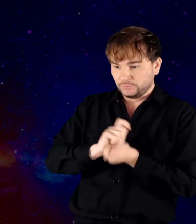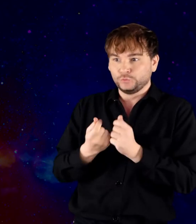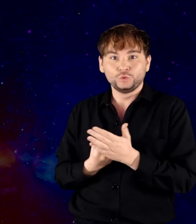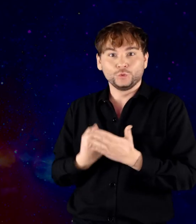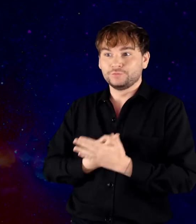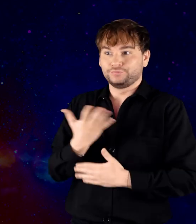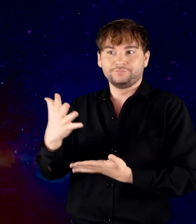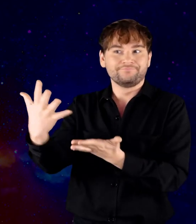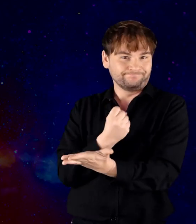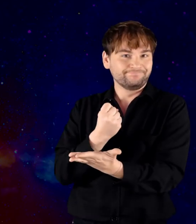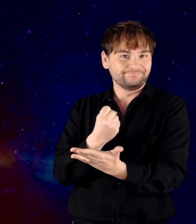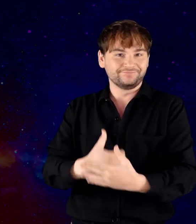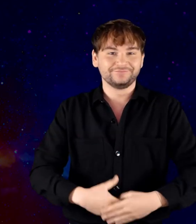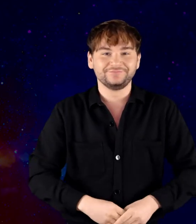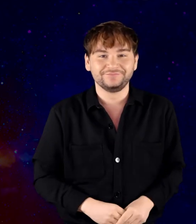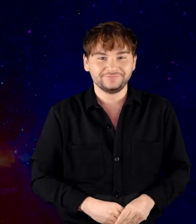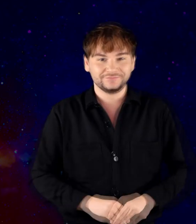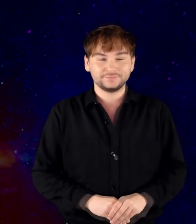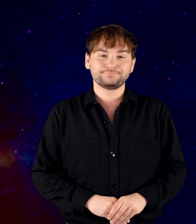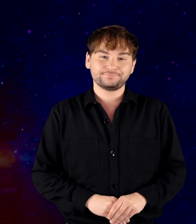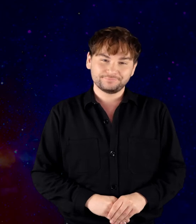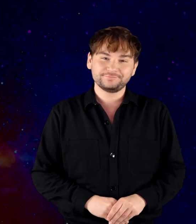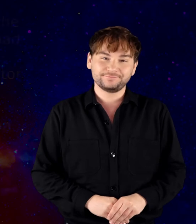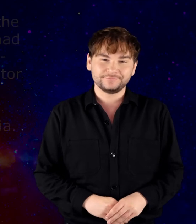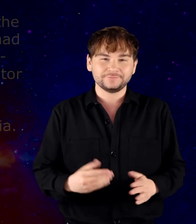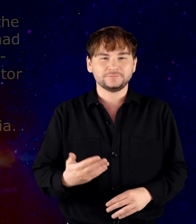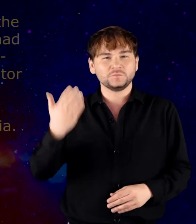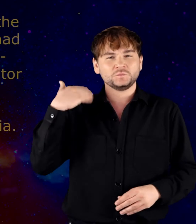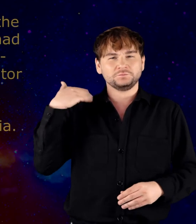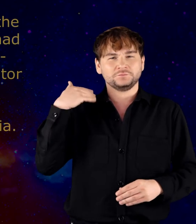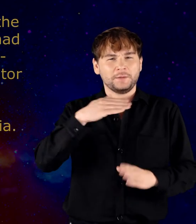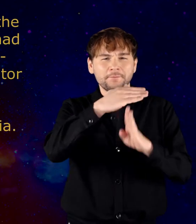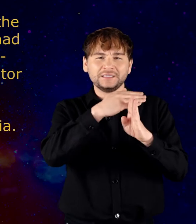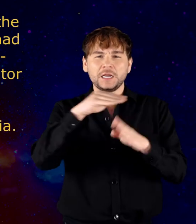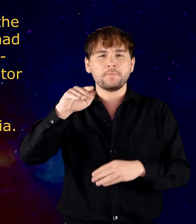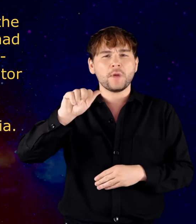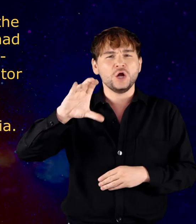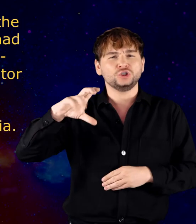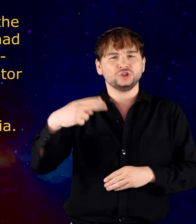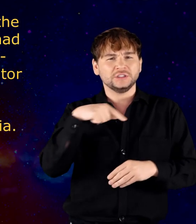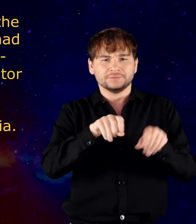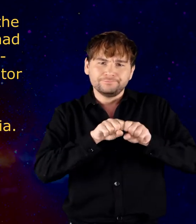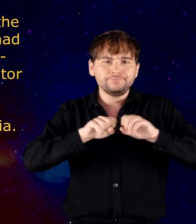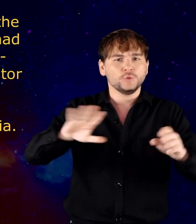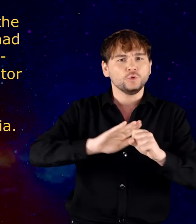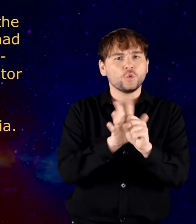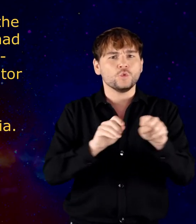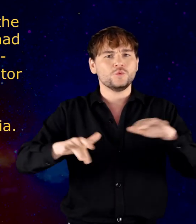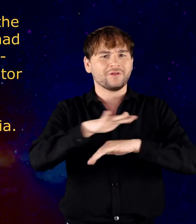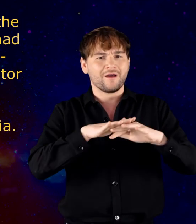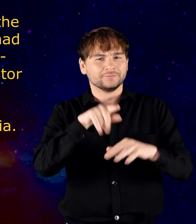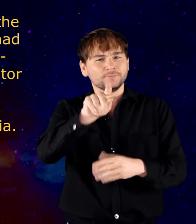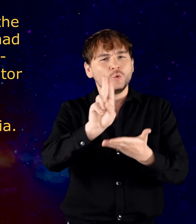So that's the other way of obtaining antibodies. In mid-March, the spectacular news that you have had a